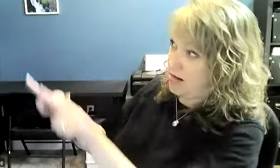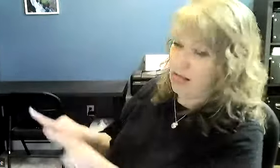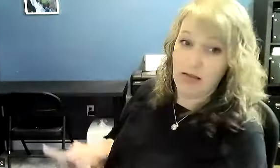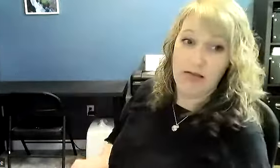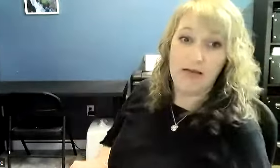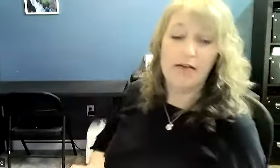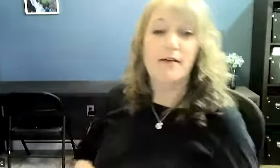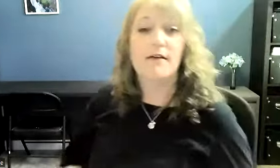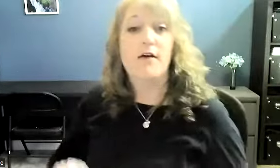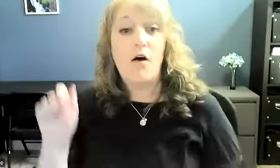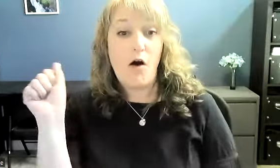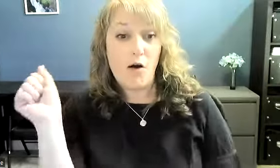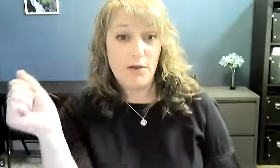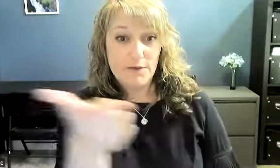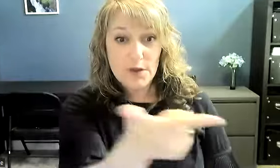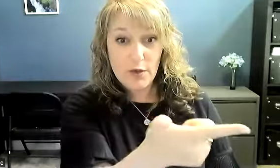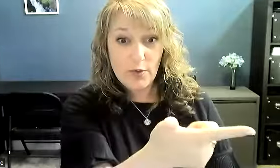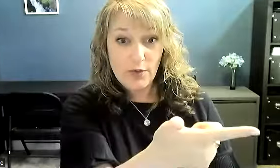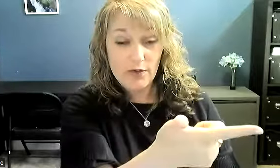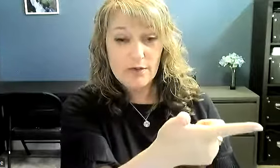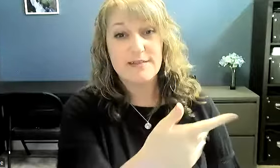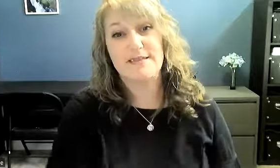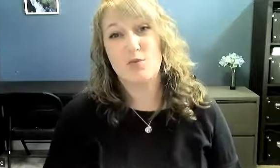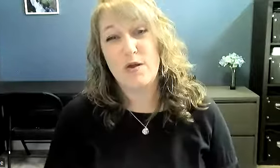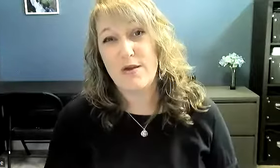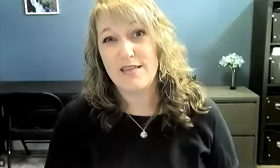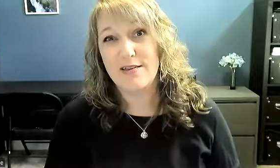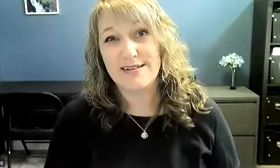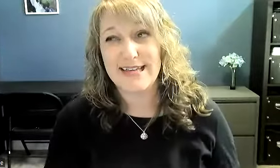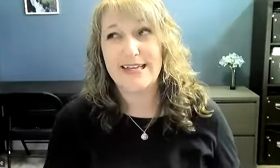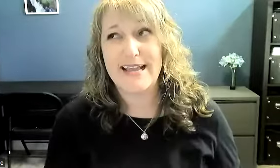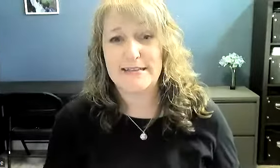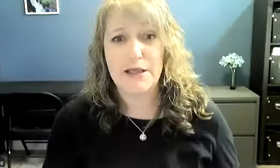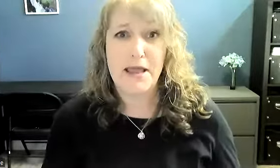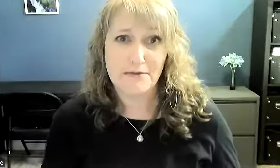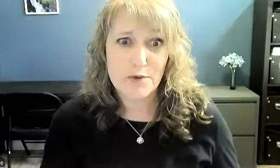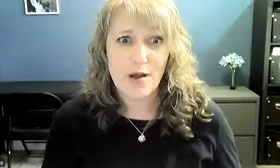All of you is one way that you can sign in ASL everyone.